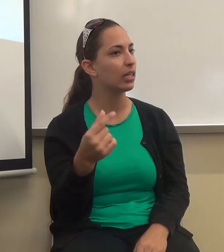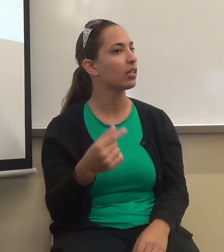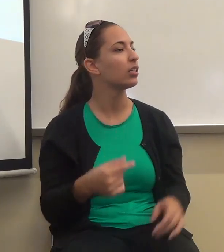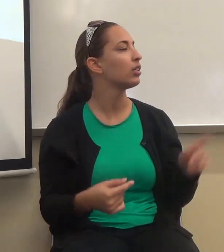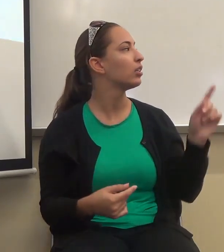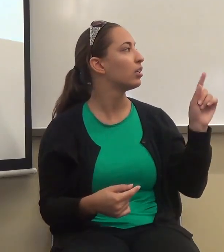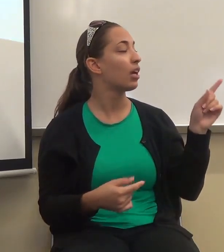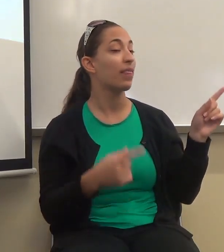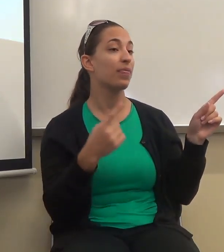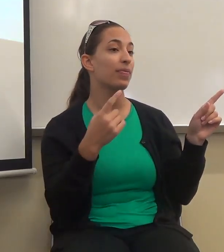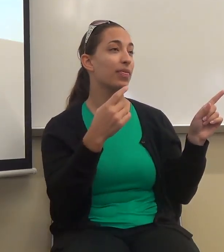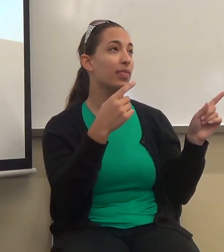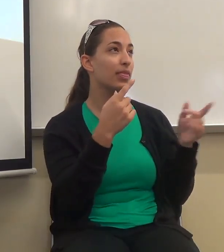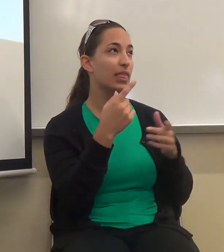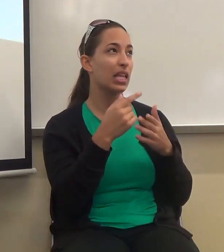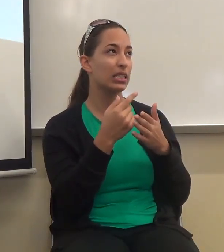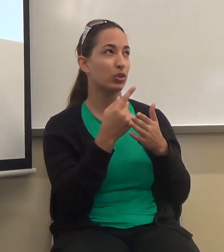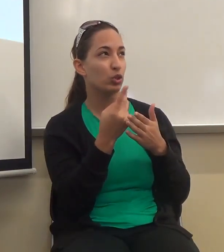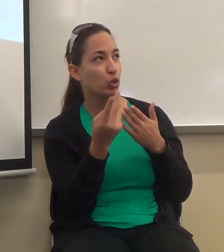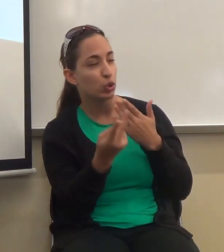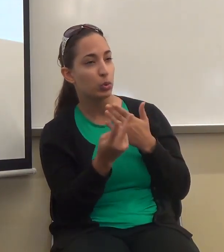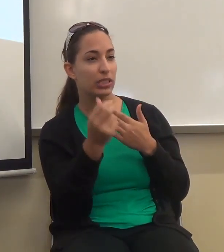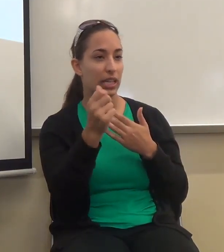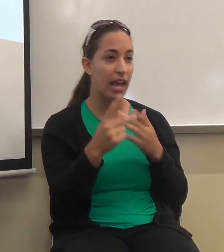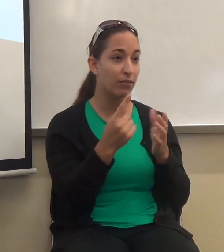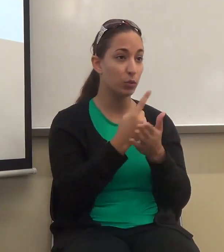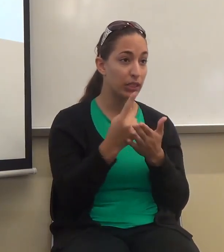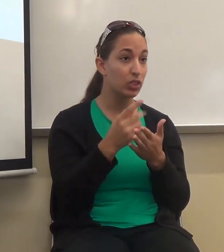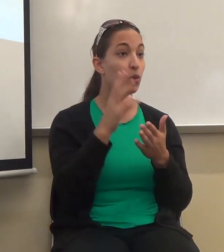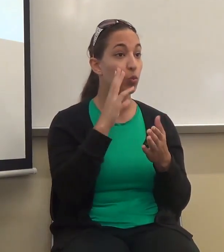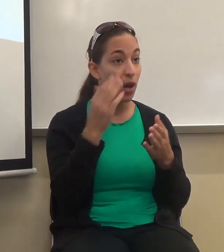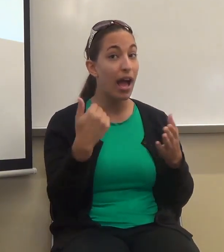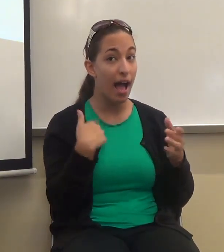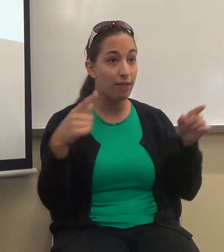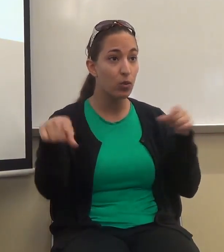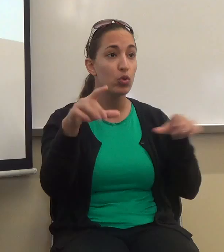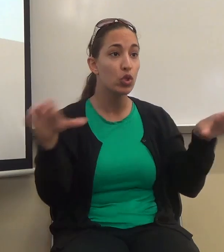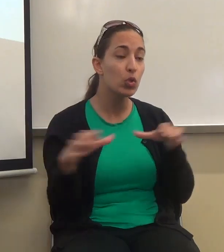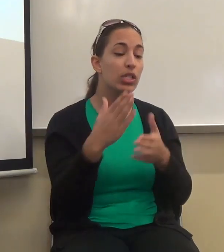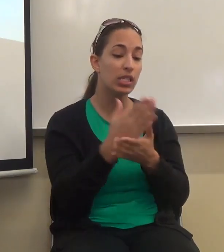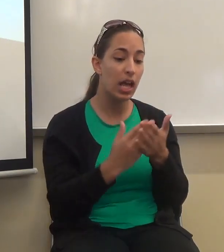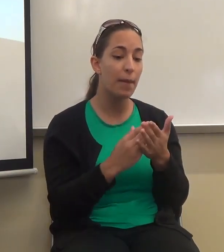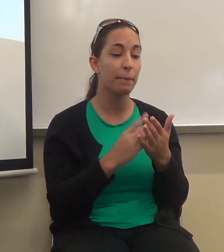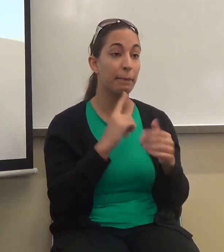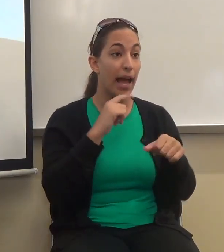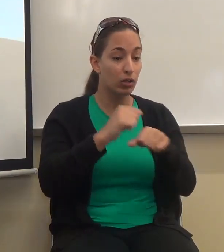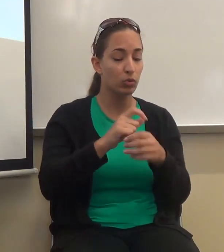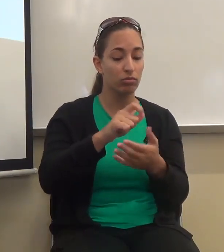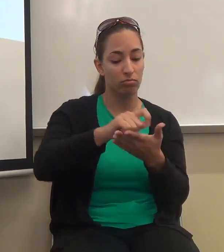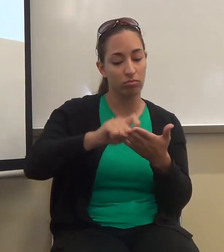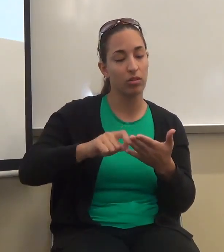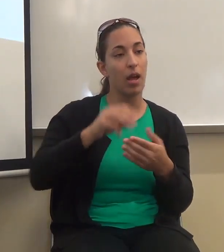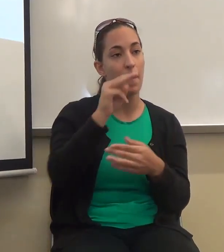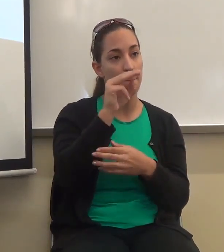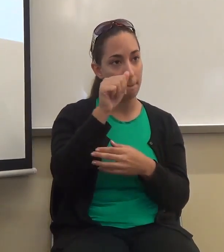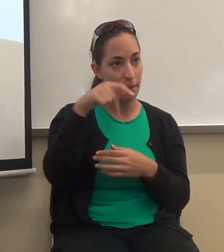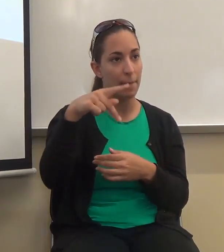to have you do some literal mapping and outlining of these paragraphs.